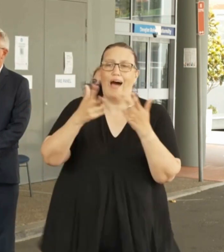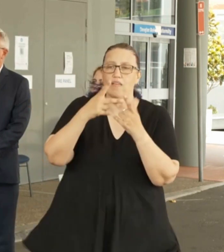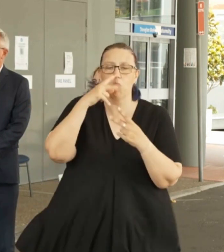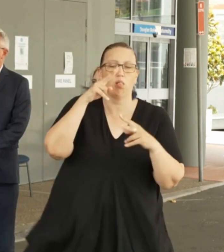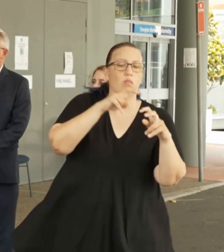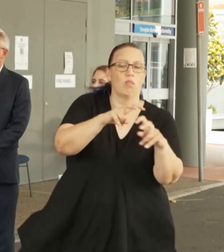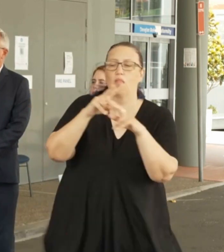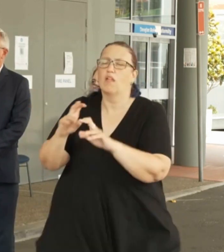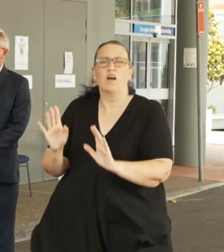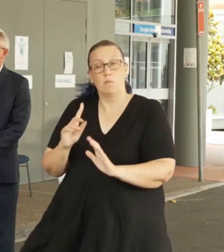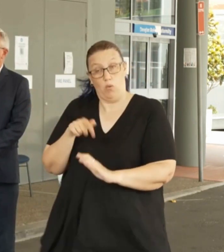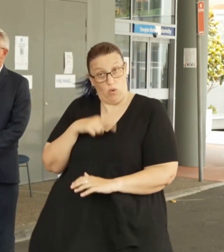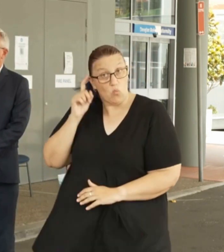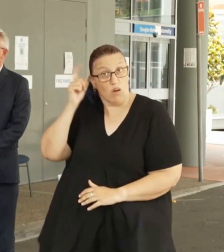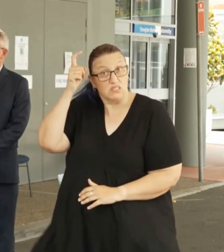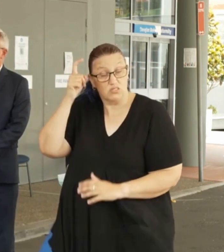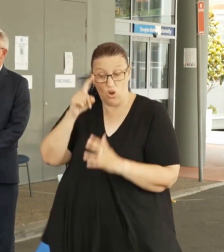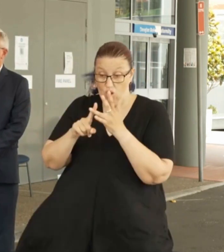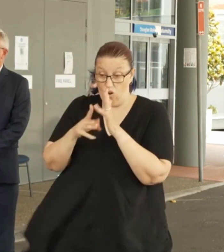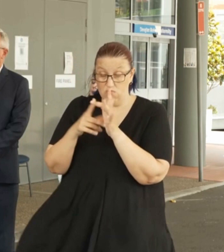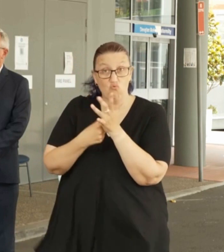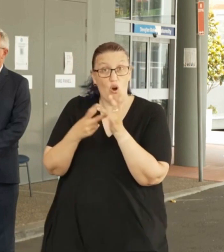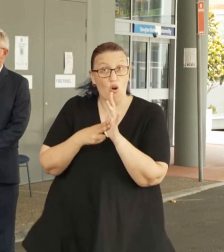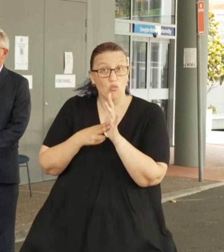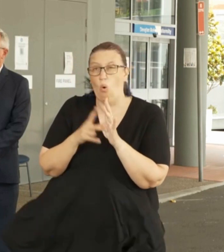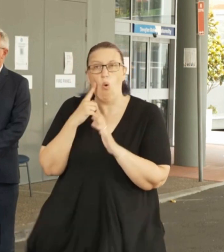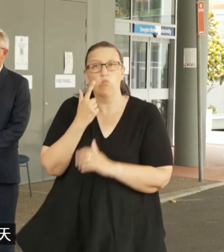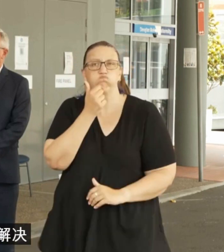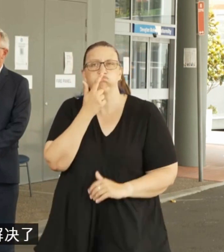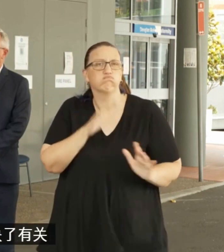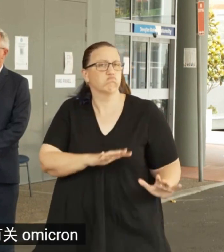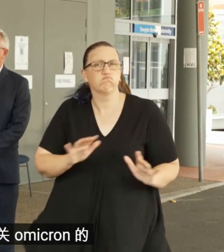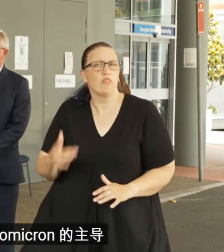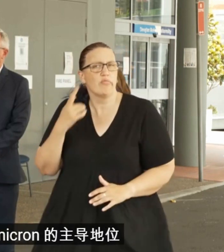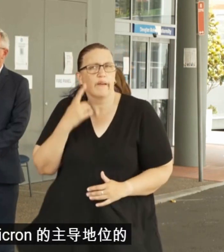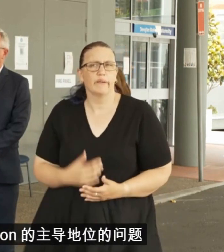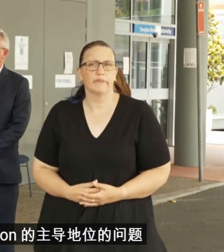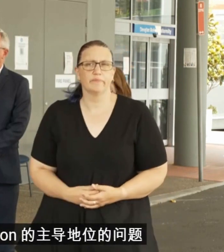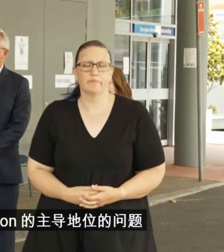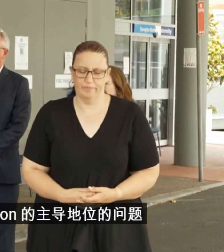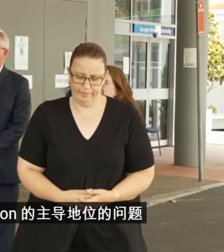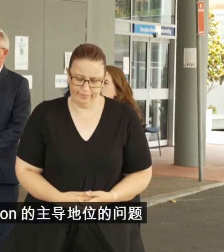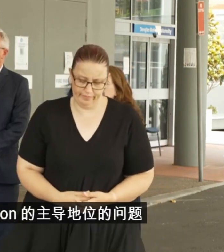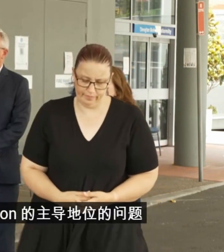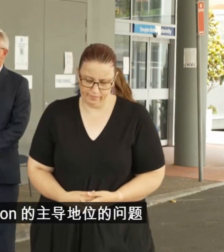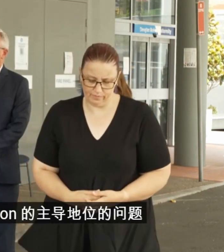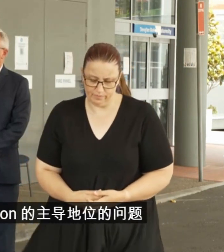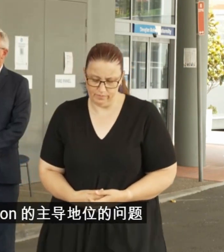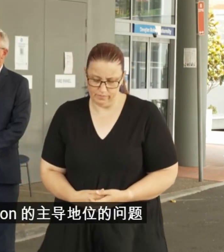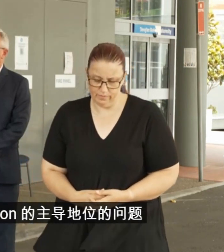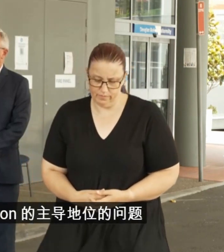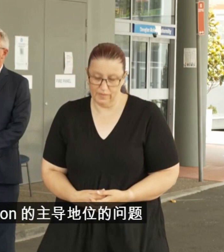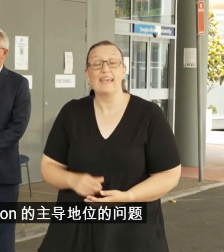you? How concerned should we be about this? Look, I think the issue about how dominant Omicron was